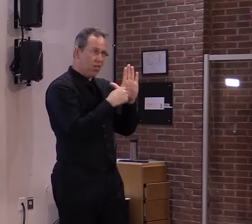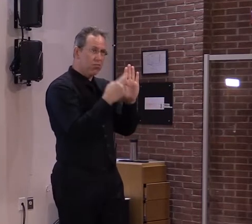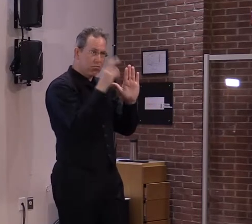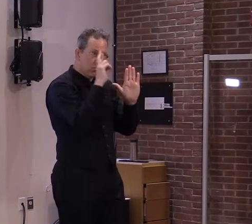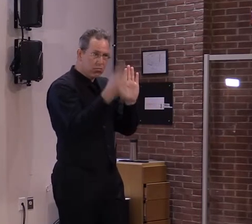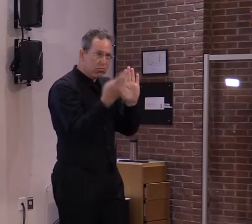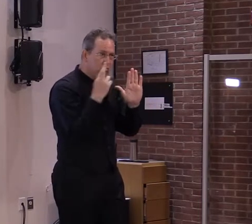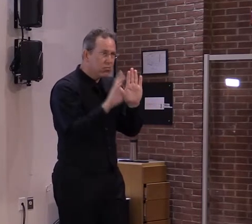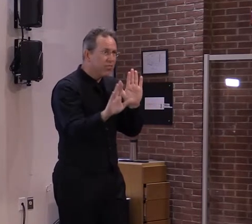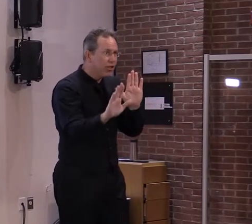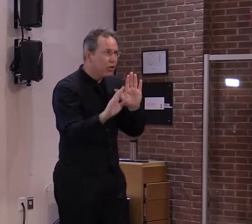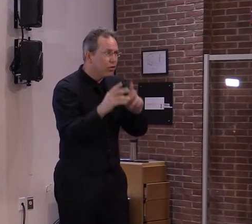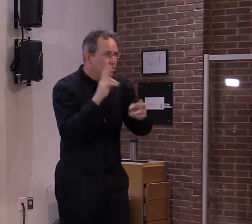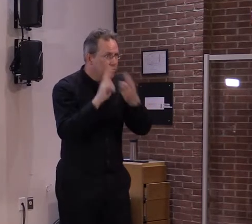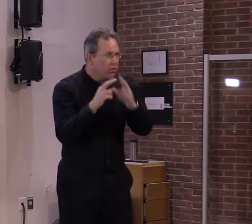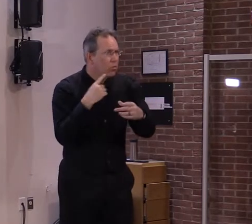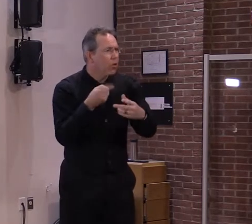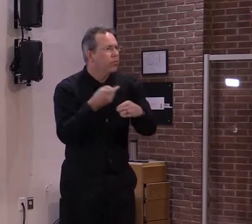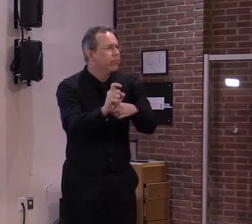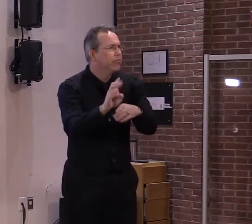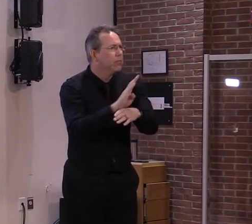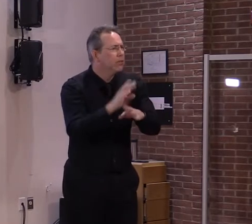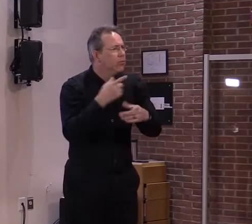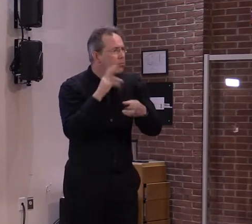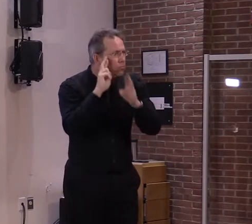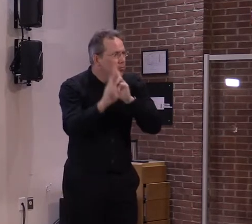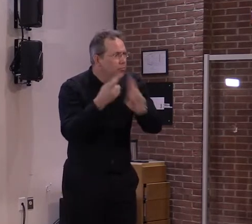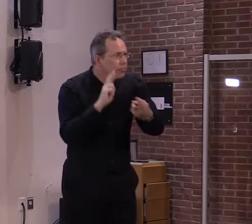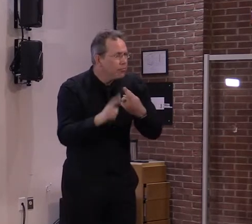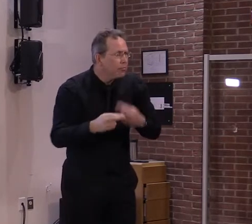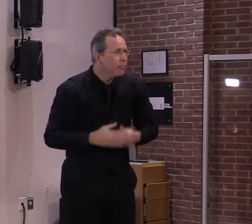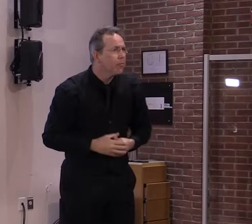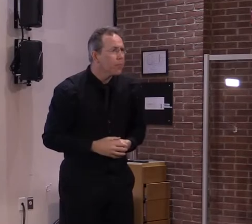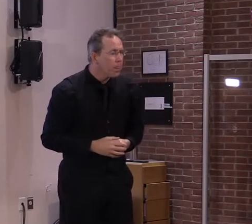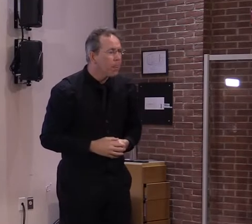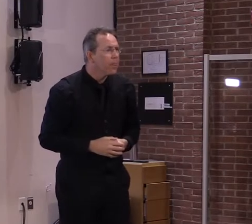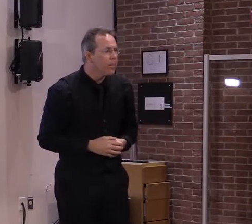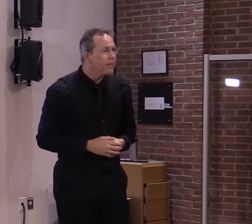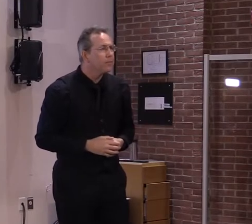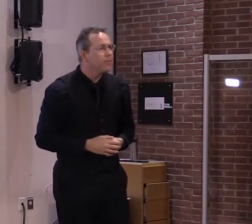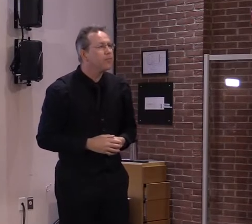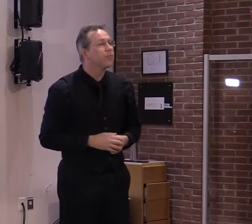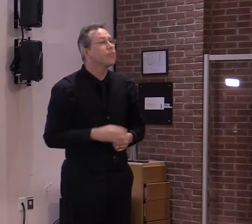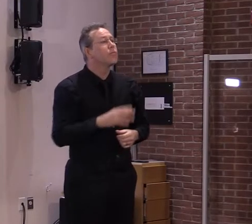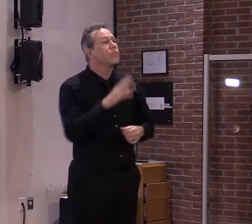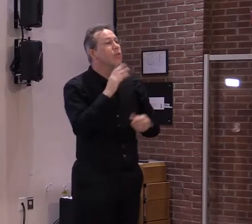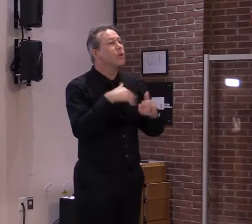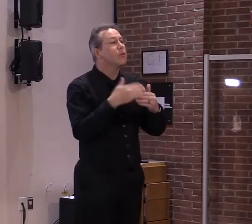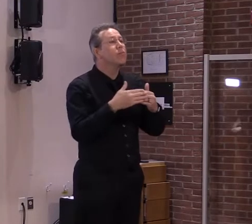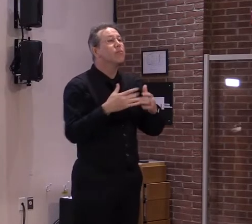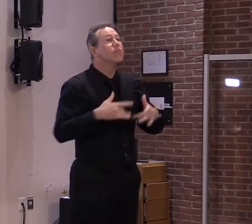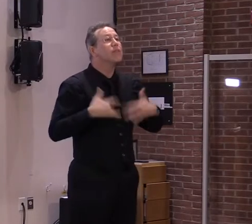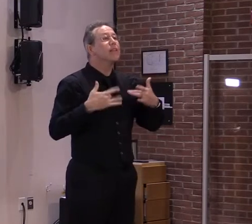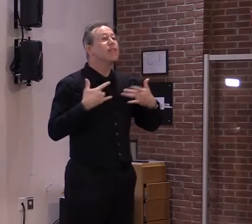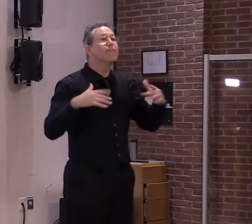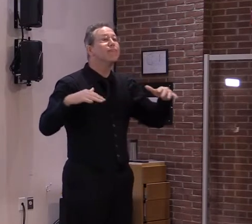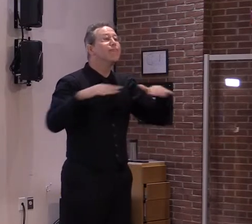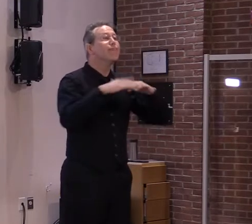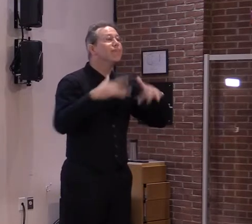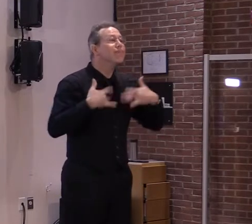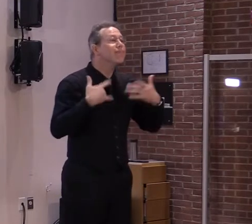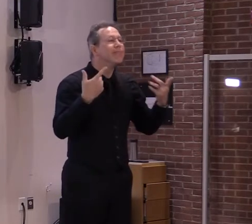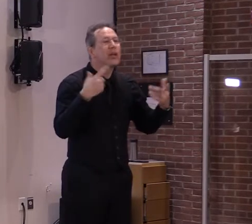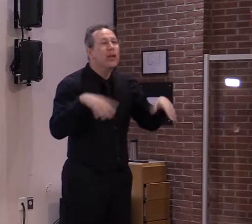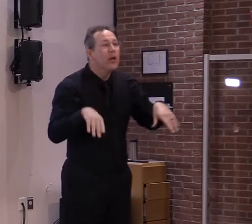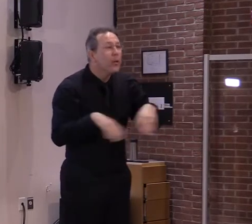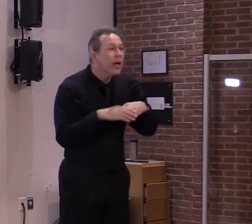Vermonters are vaccinated. To touch quickly on events and gatherings, we know that many are looking to plan weddings and concerts